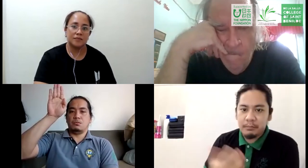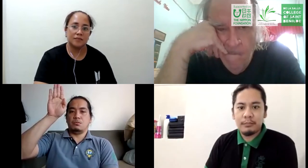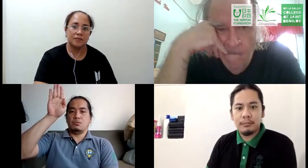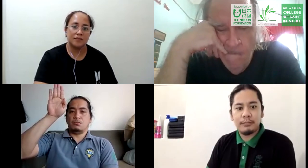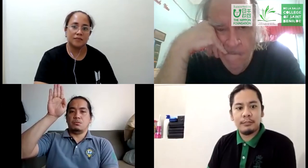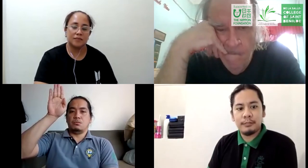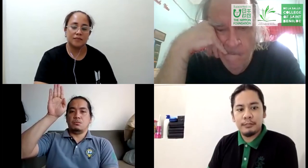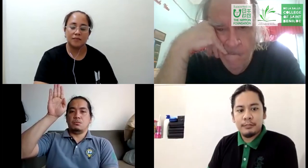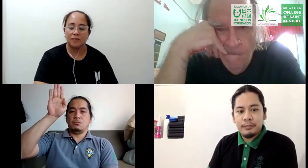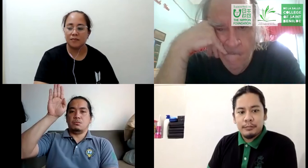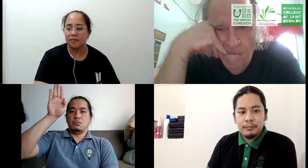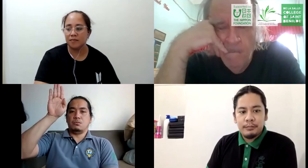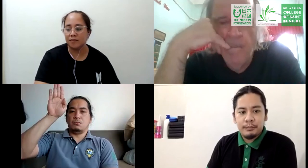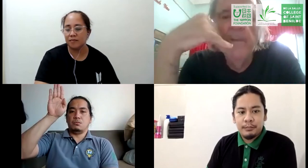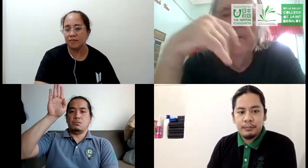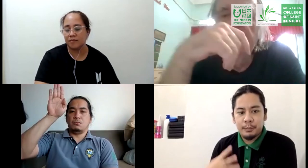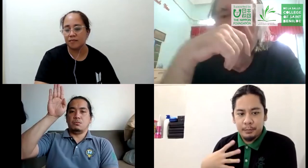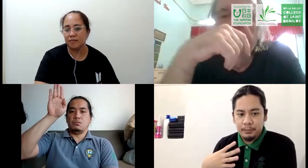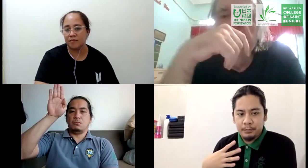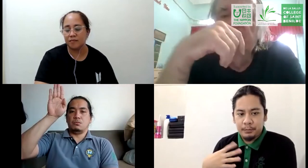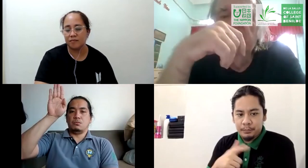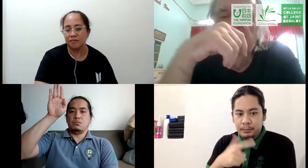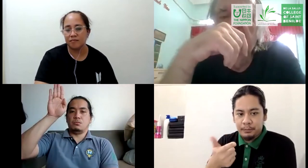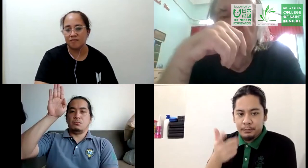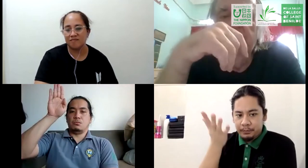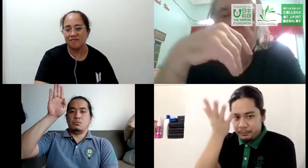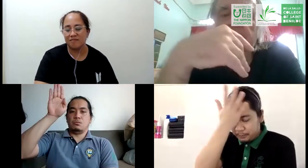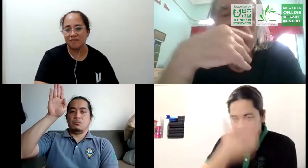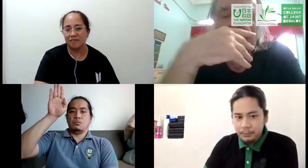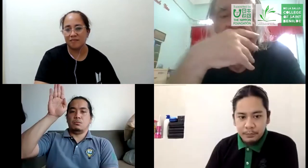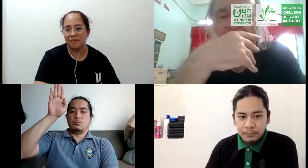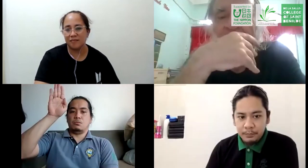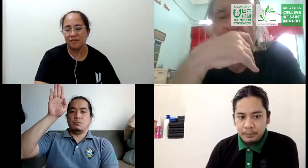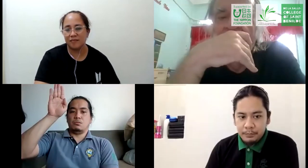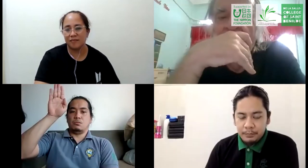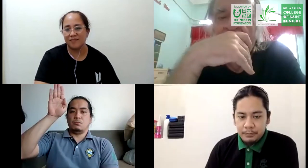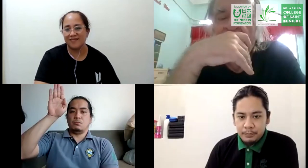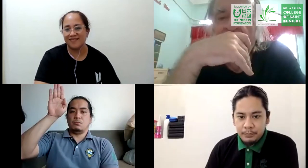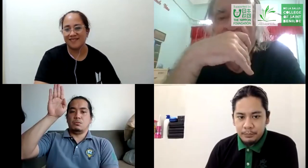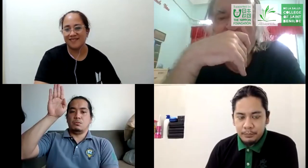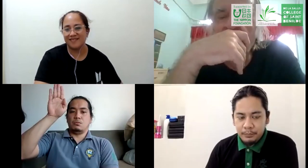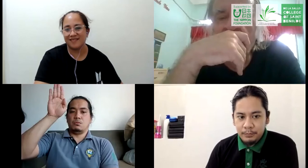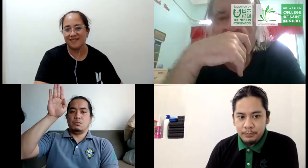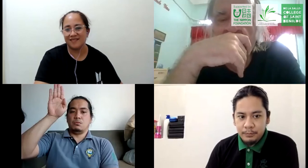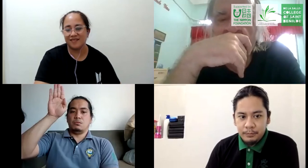I don't know. I'm just really wanting to follow the order. So what does the other people from our team